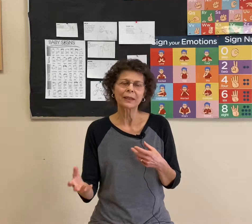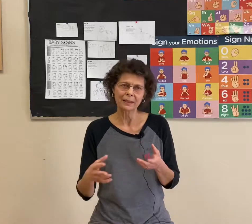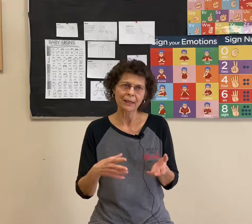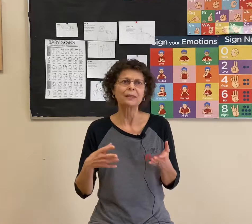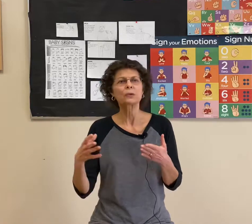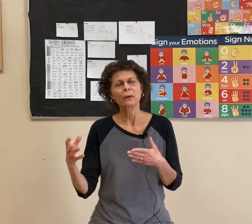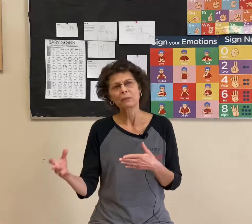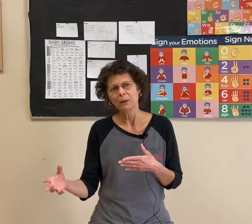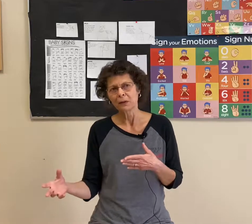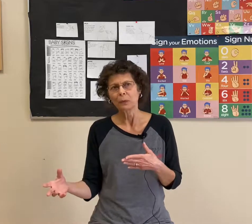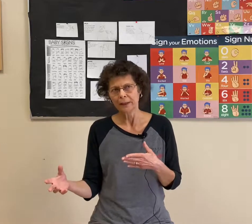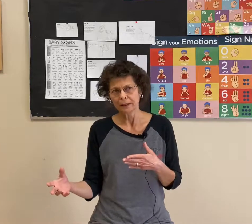to 12 month window.